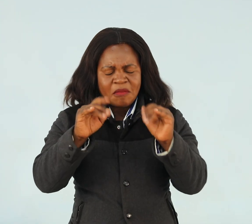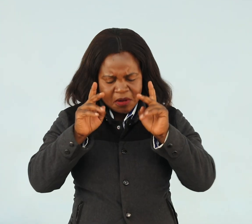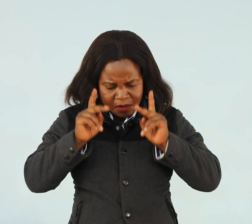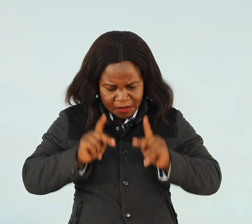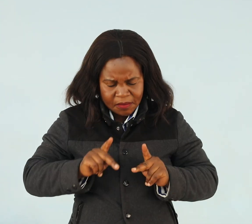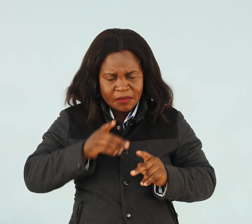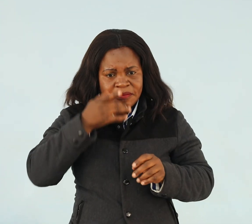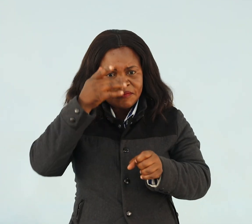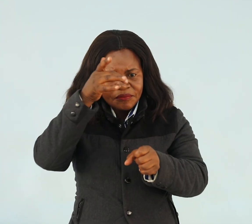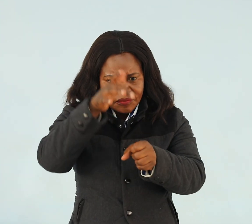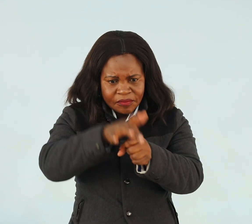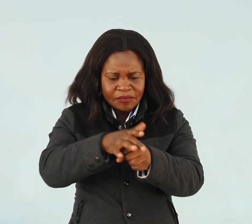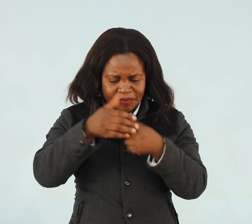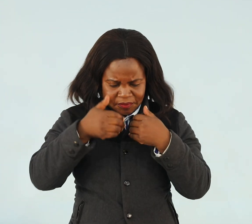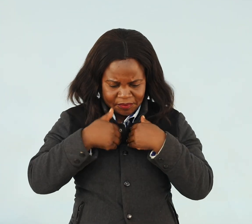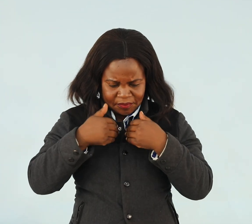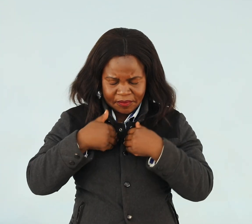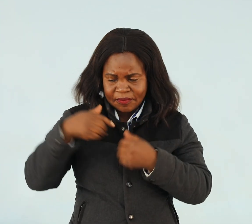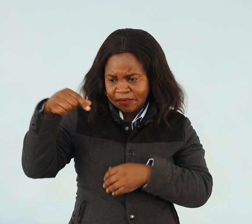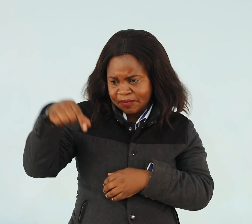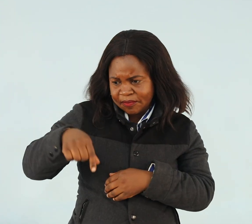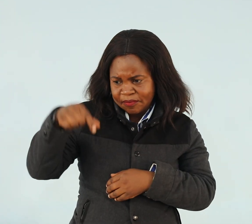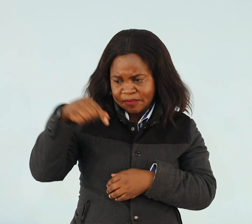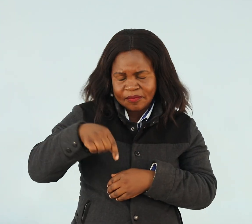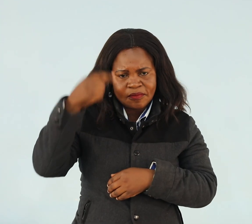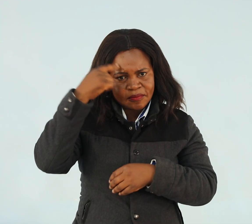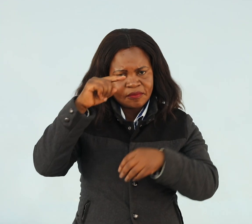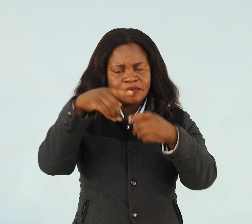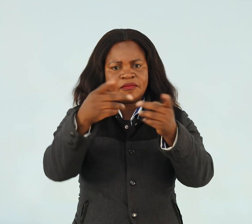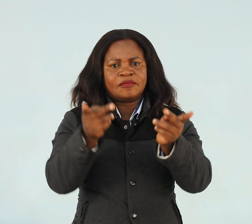they meet the qualifications for the position.